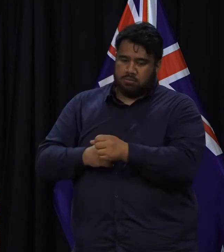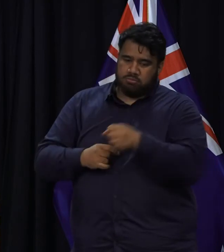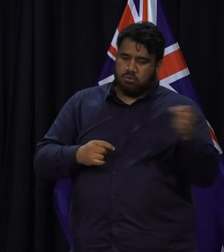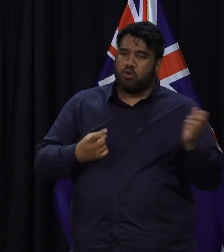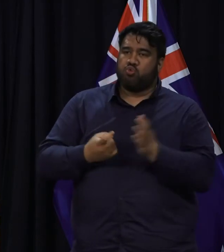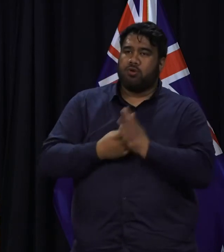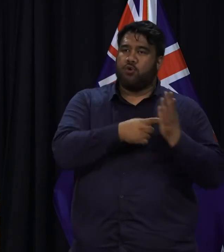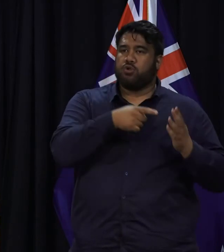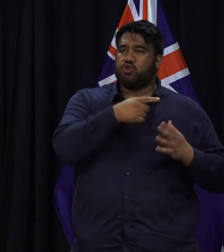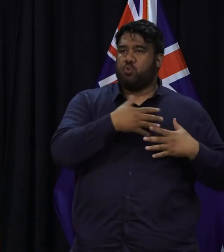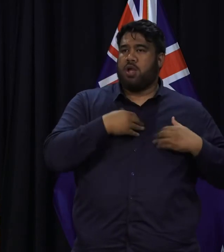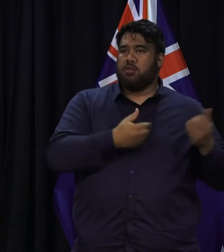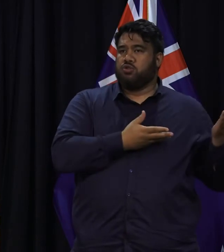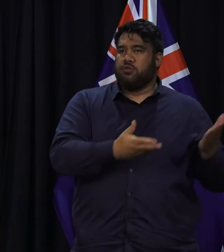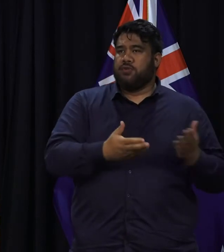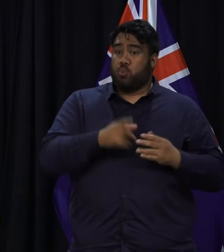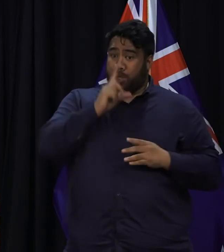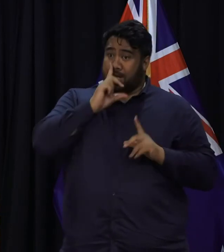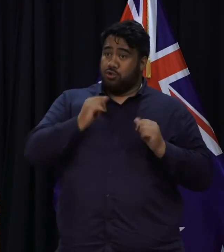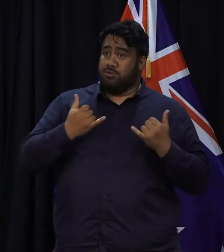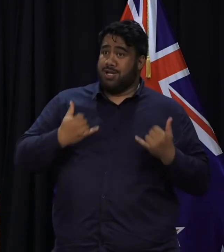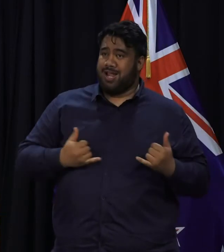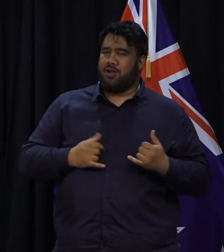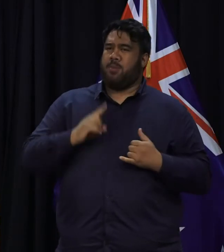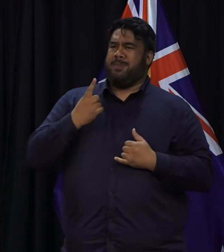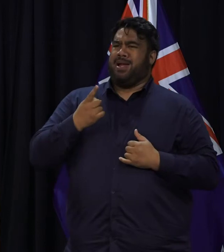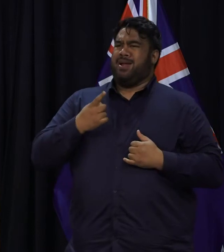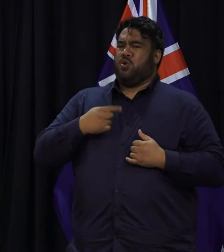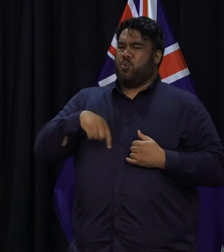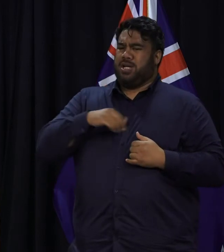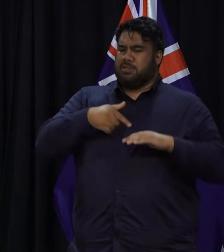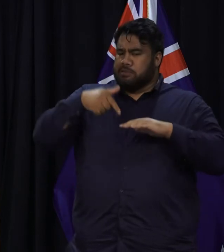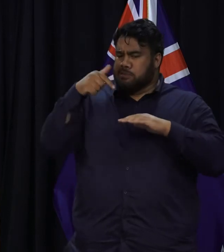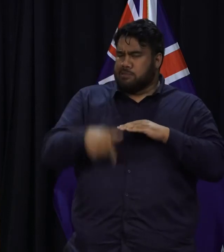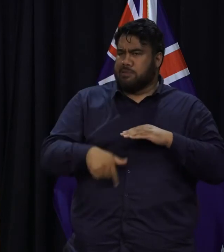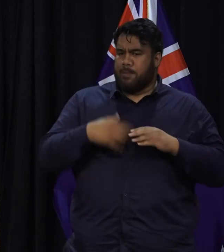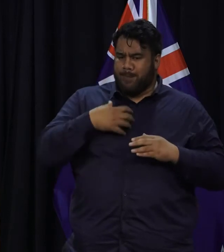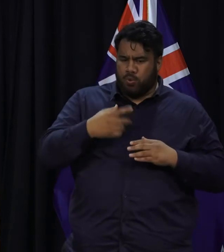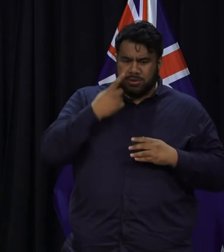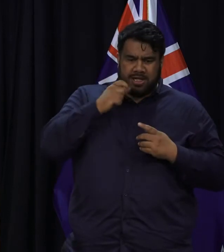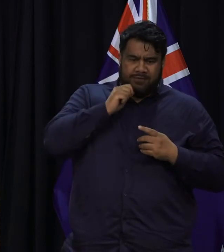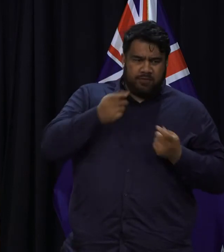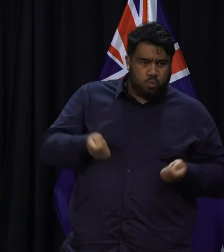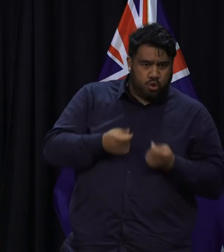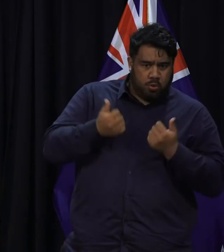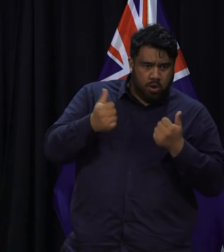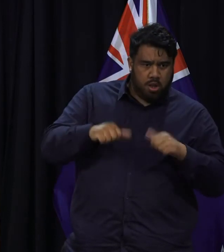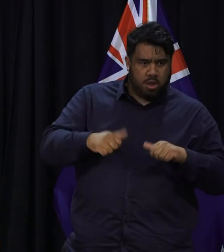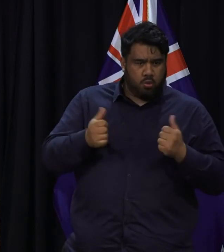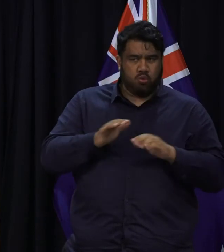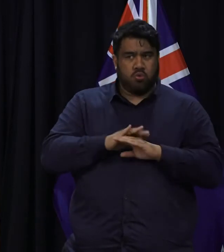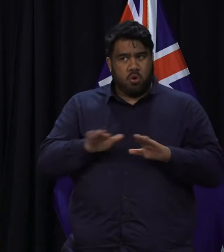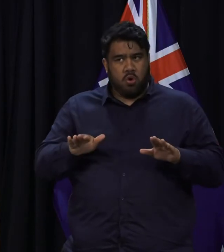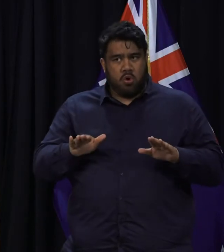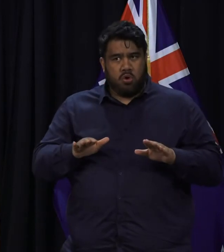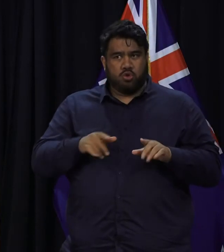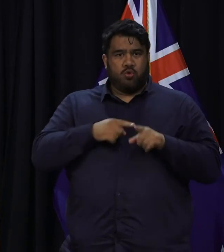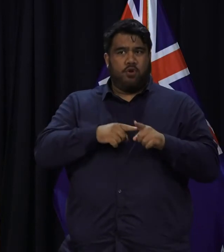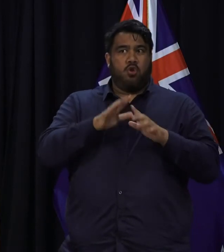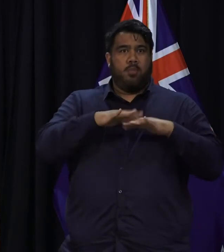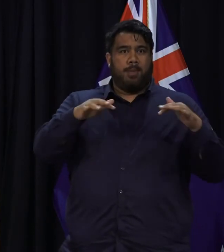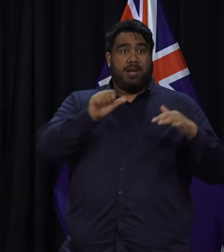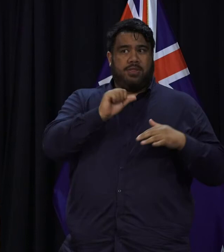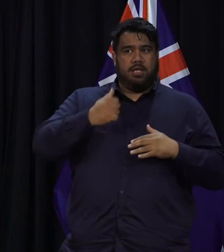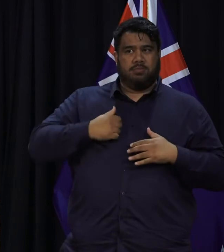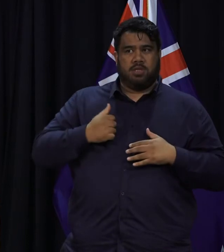think our job now is to drill into how that is working in practice, that it's meeting Parliament's expectation and public expectation.